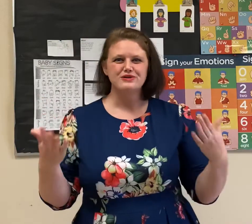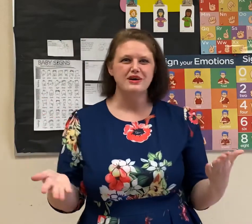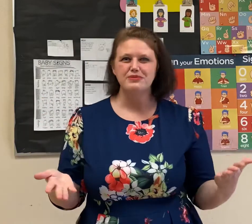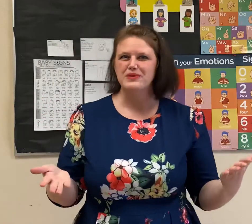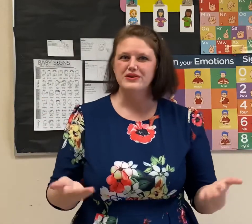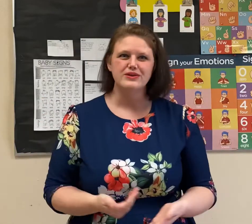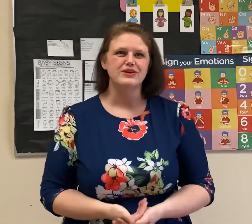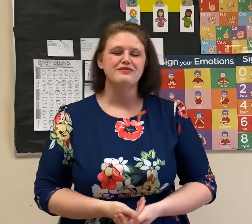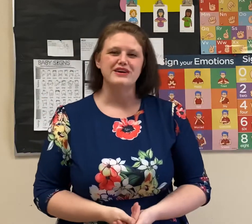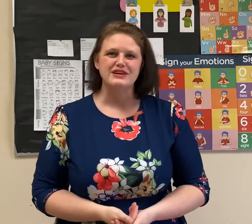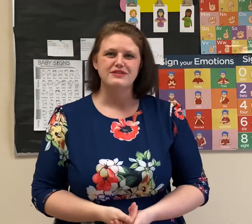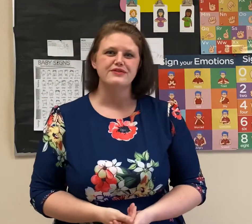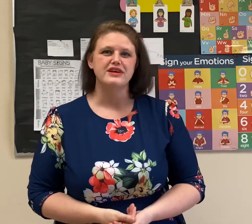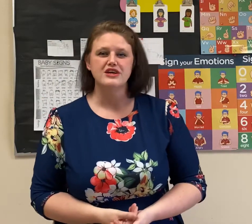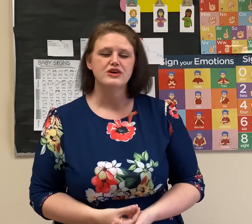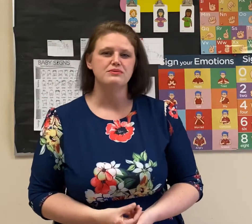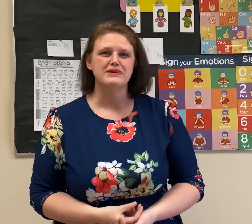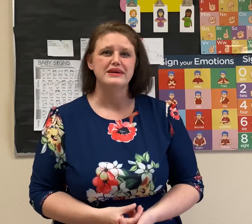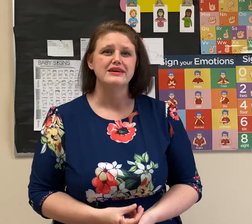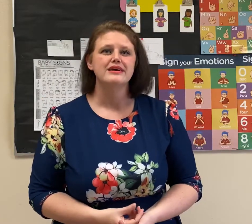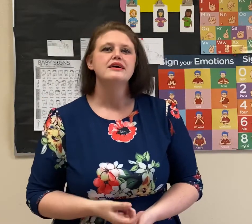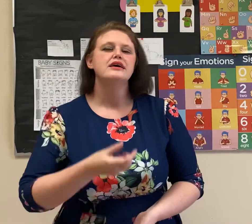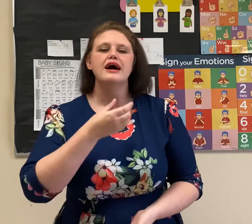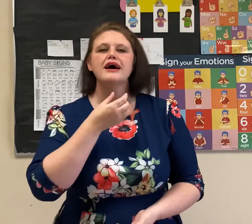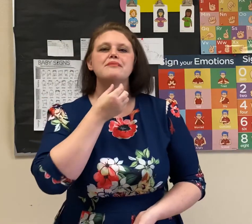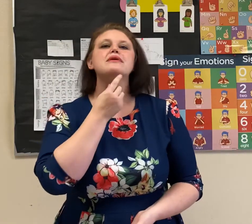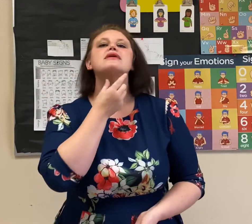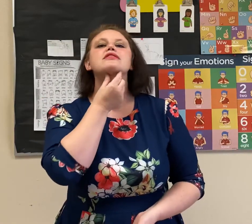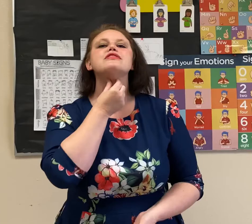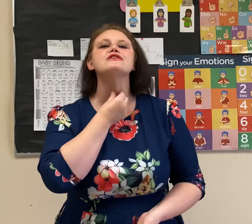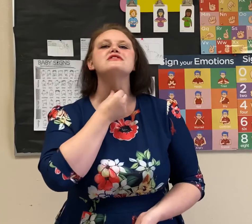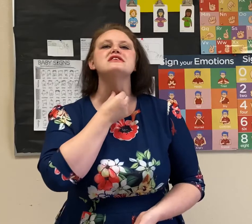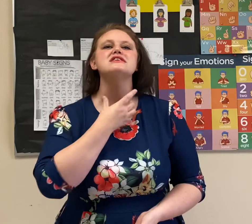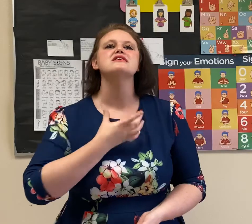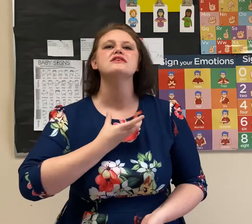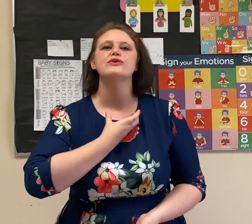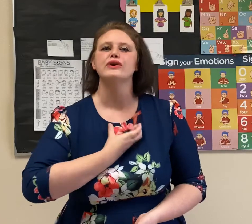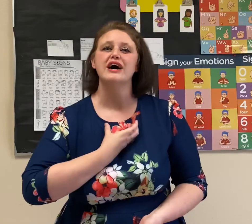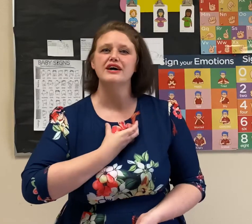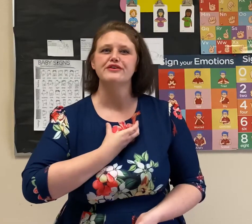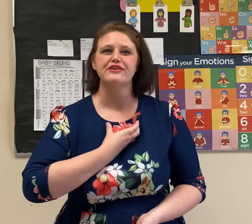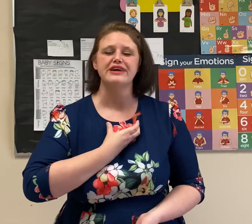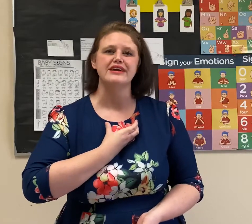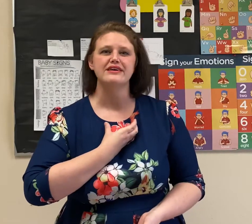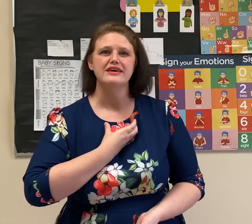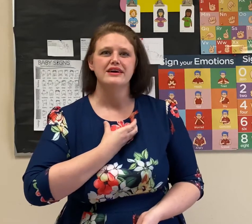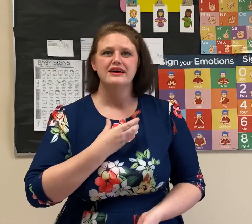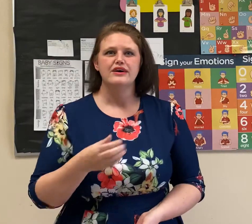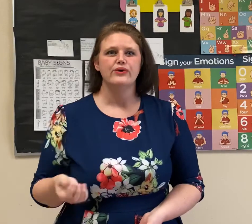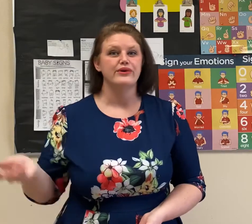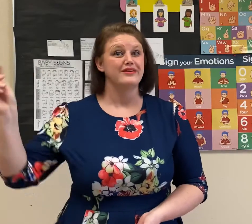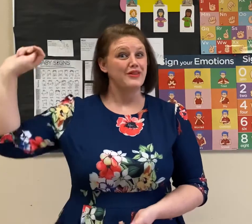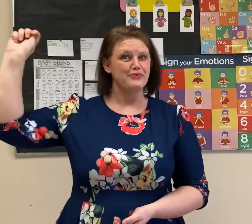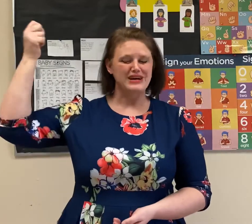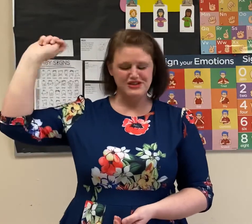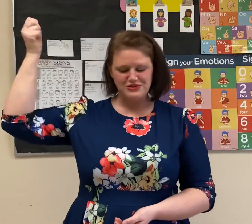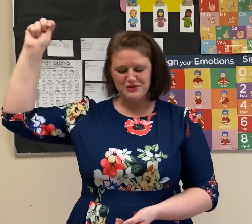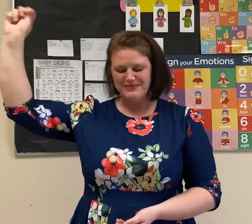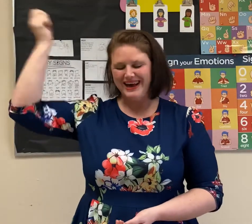3 could look very different. It could be I'm thirsty or hungry or restroom, I